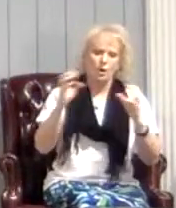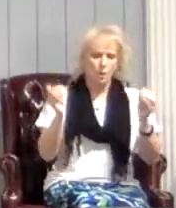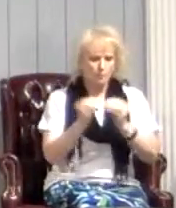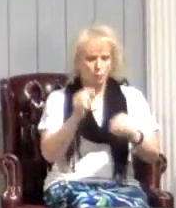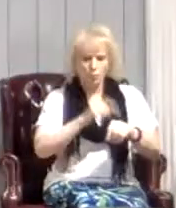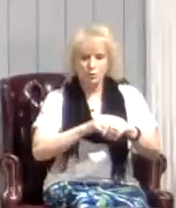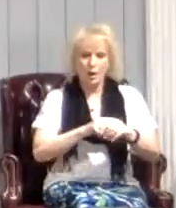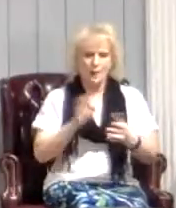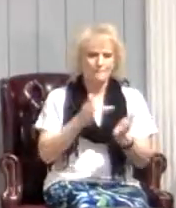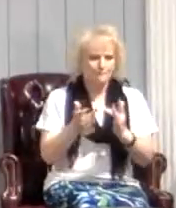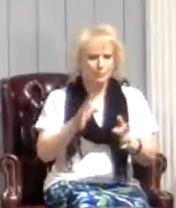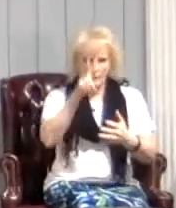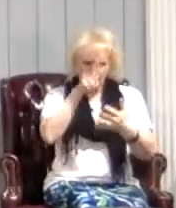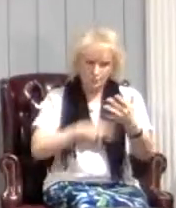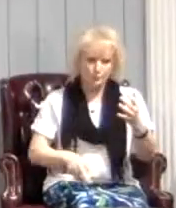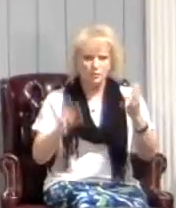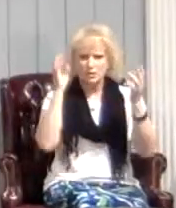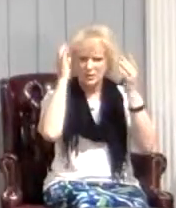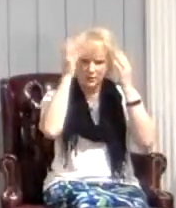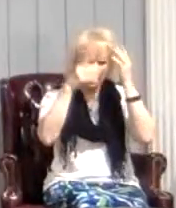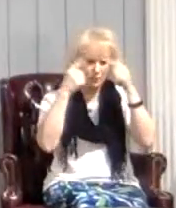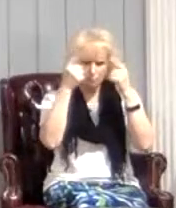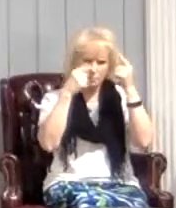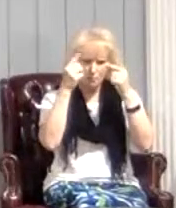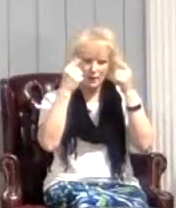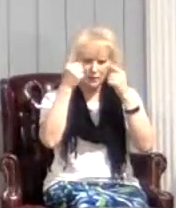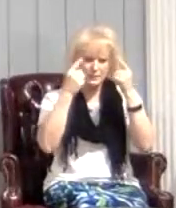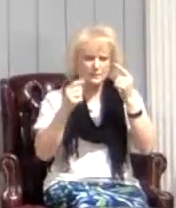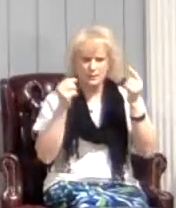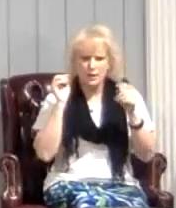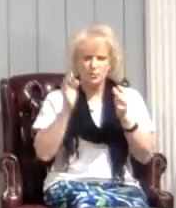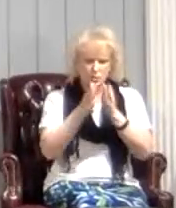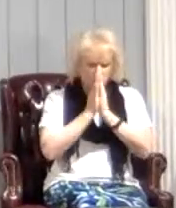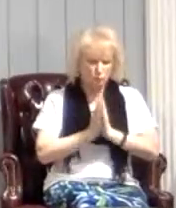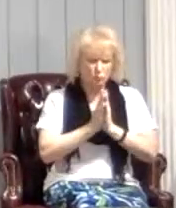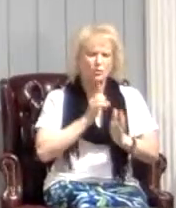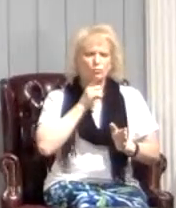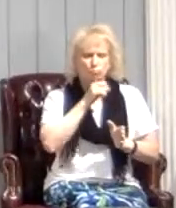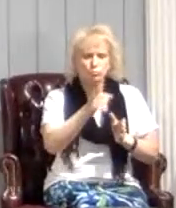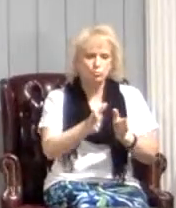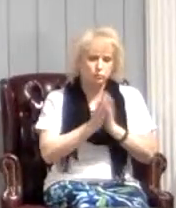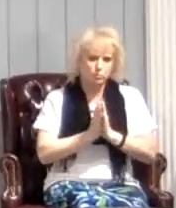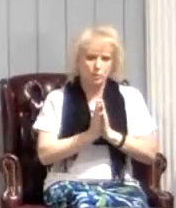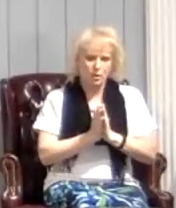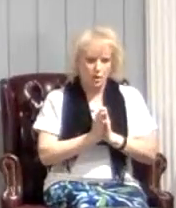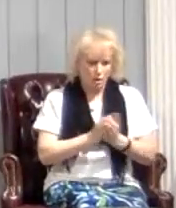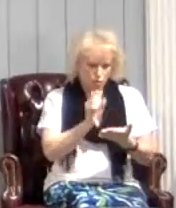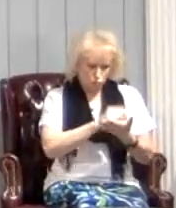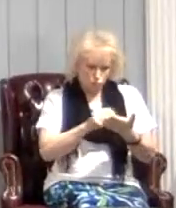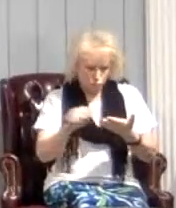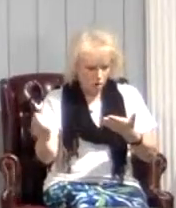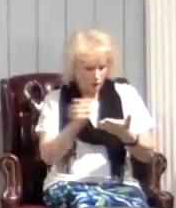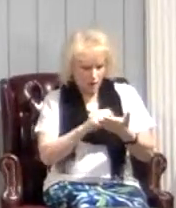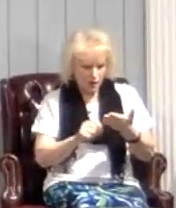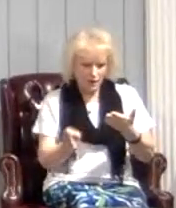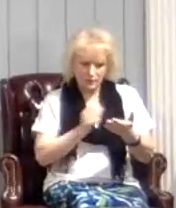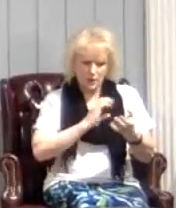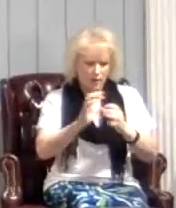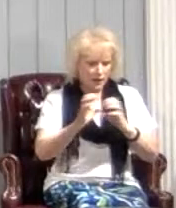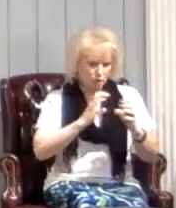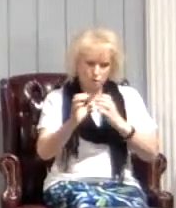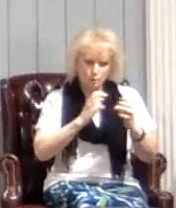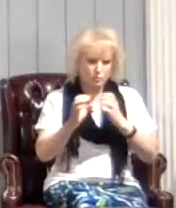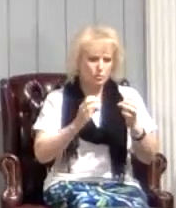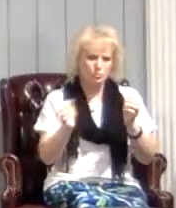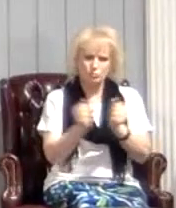and meditation. Spend more time in real prayer. Spend more time doing things like writing and journaling your communion with God.